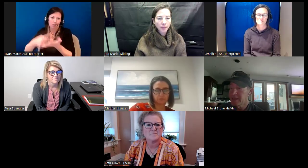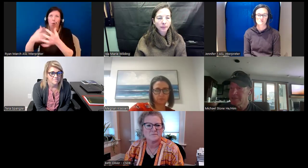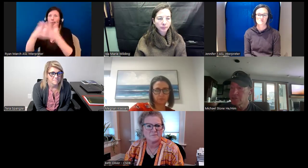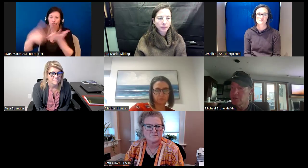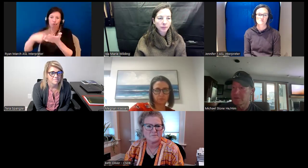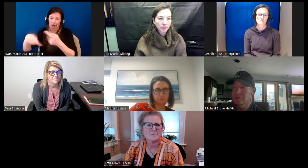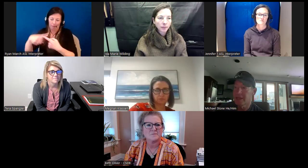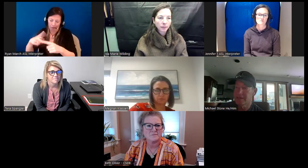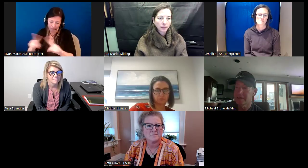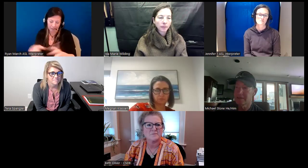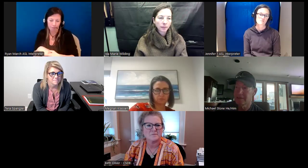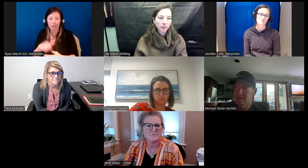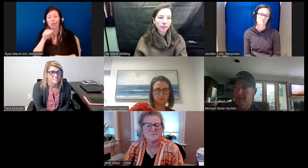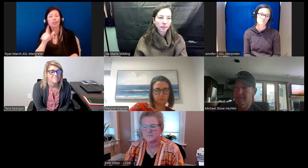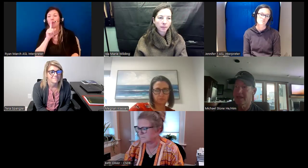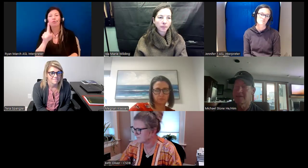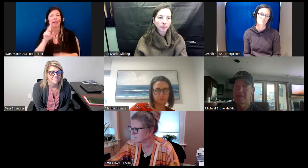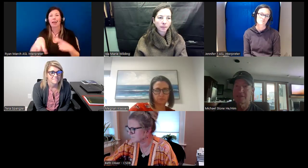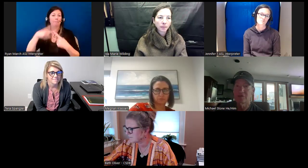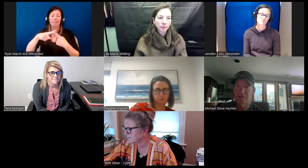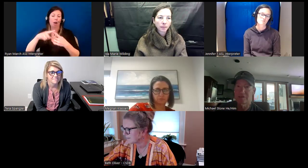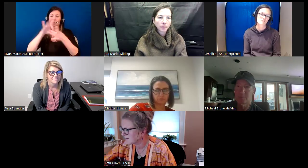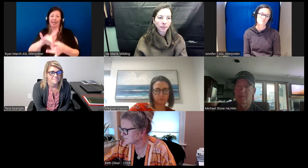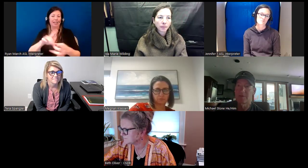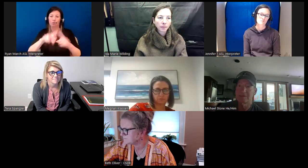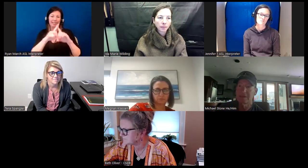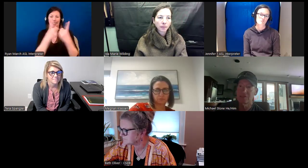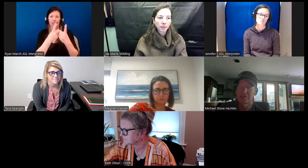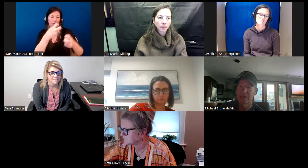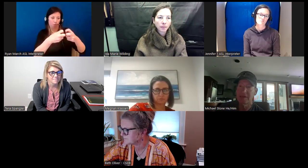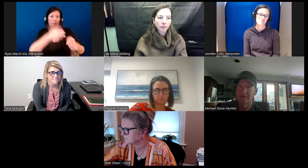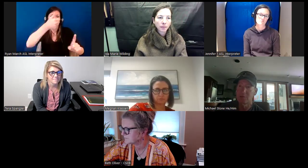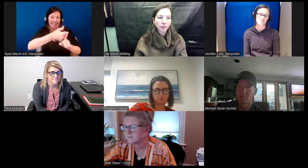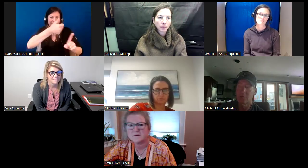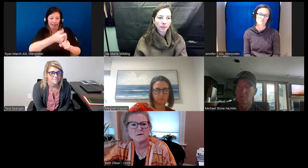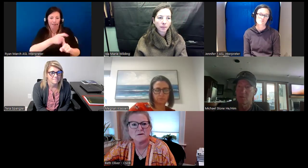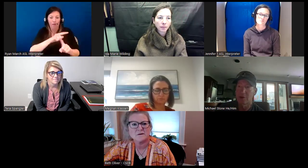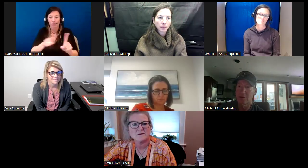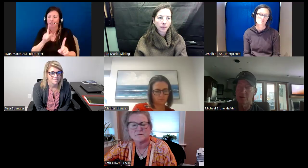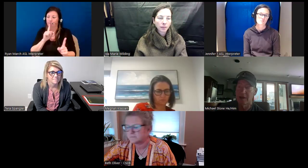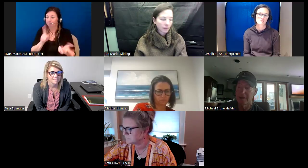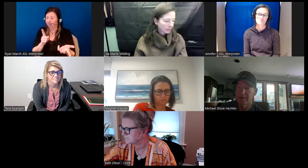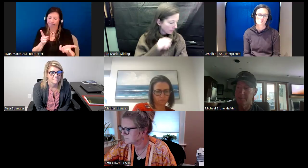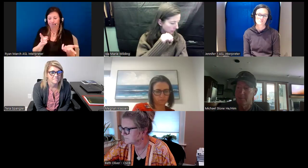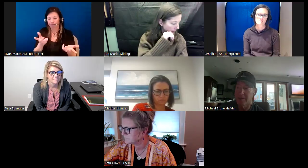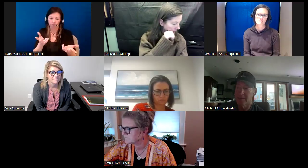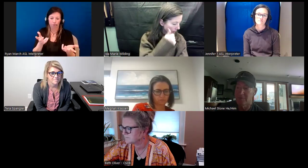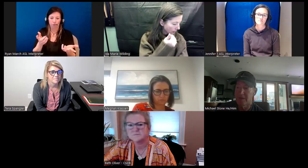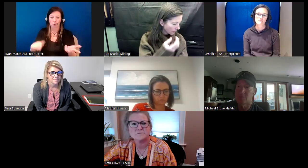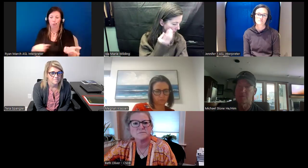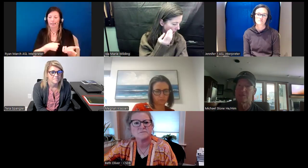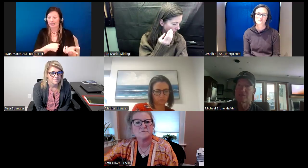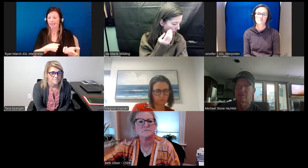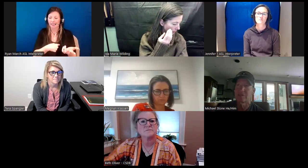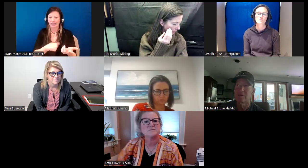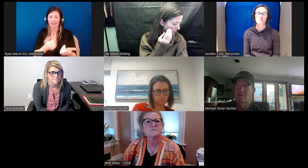Yeah, it isn't so much that being tied to the district is a problem. It's just that we're being